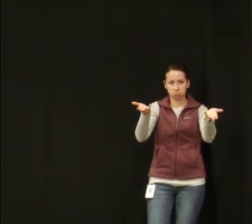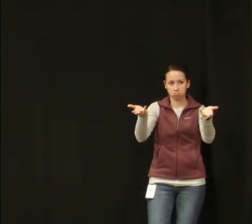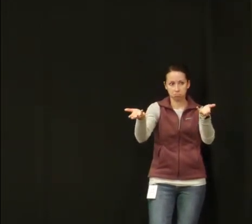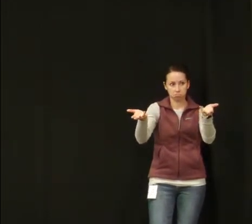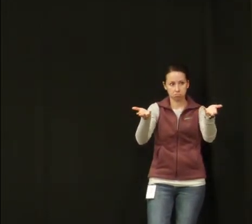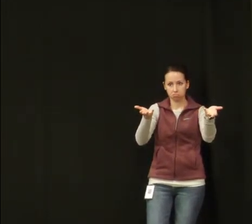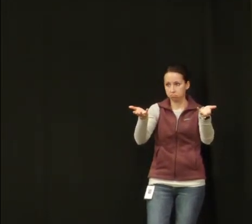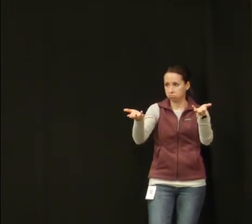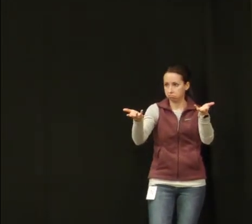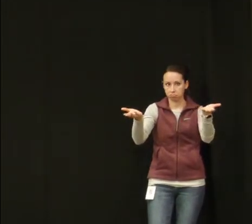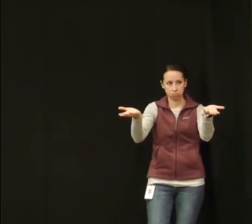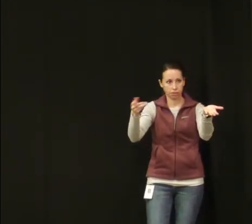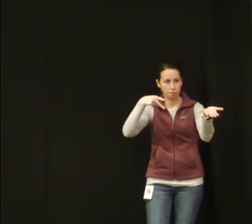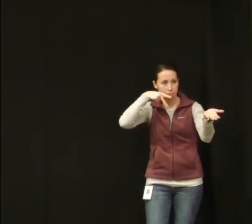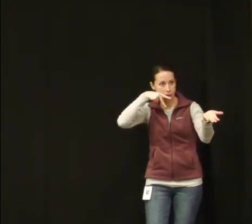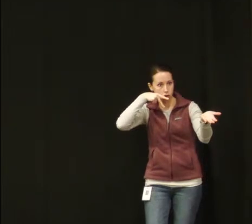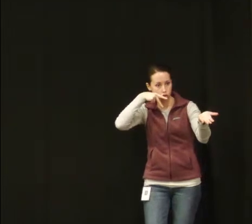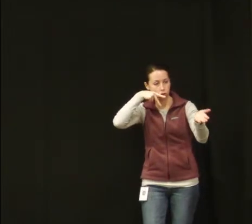way. Okay.